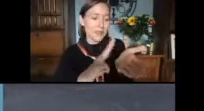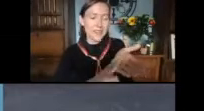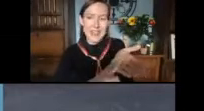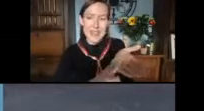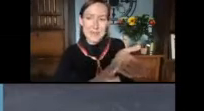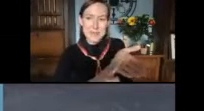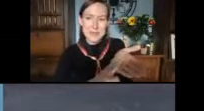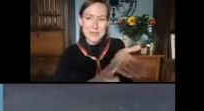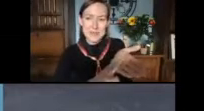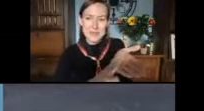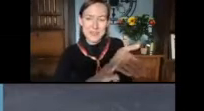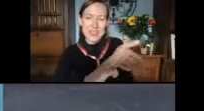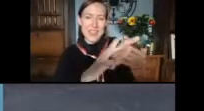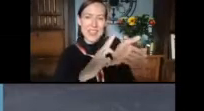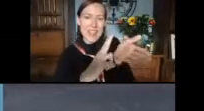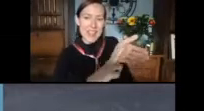M